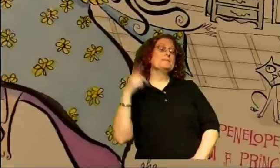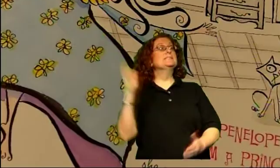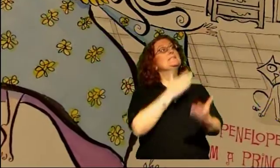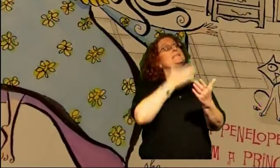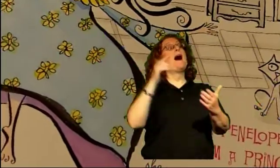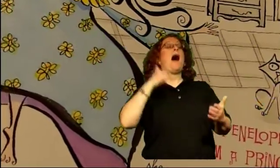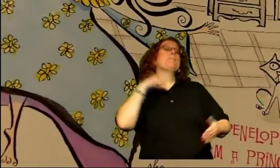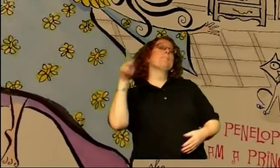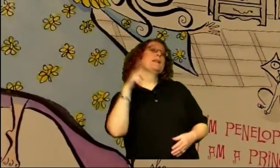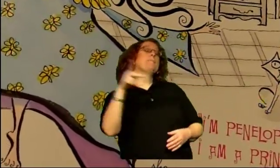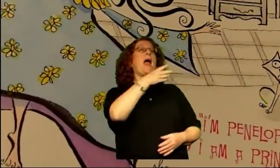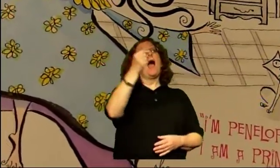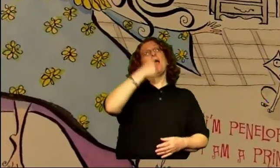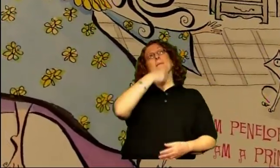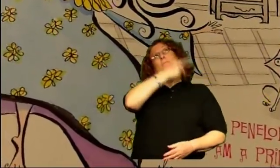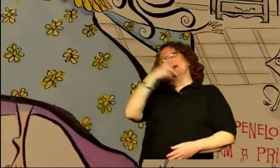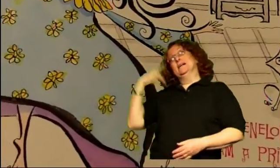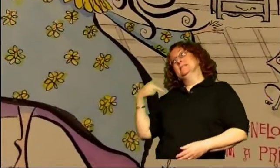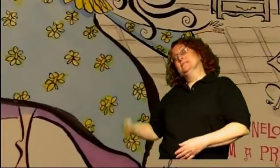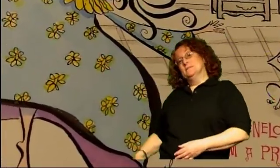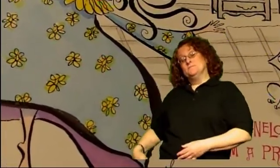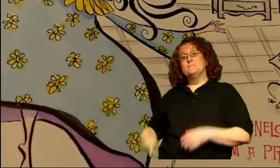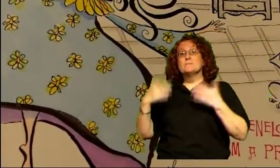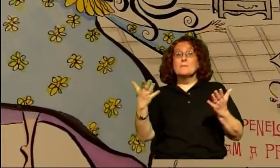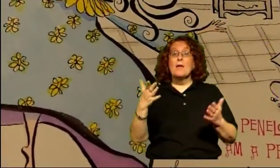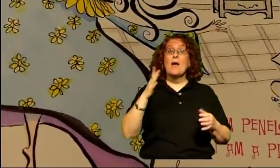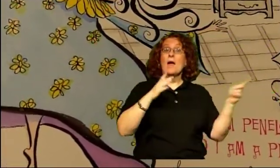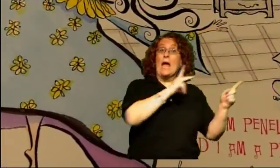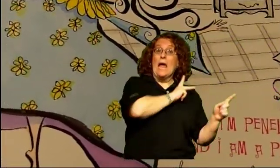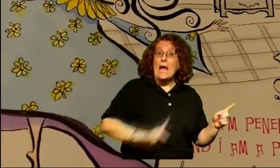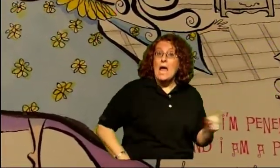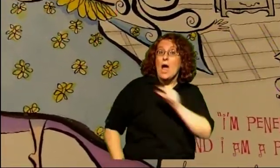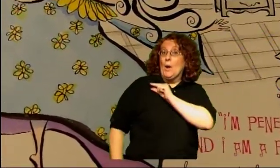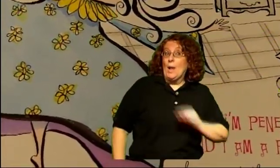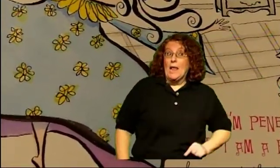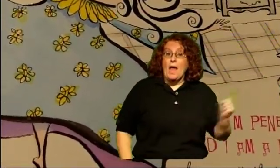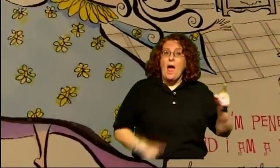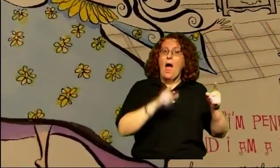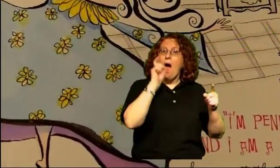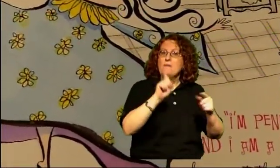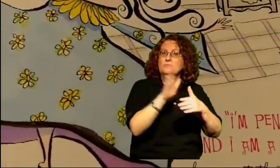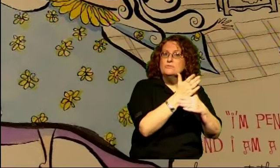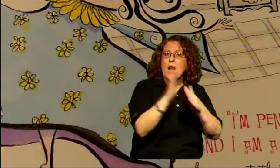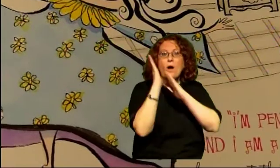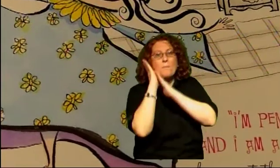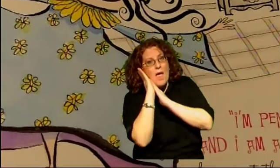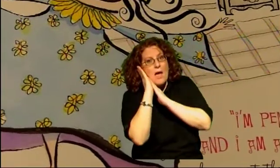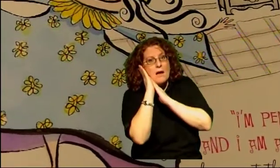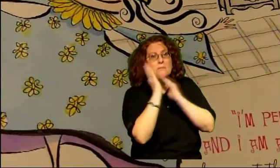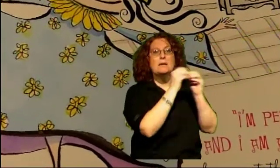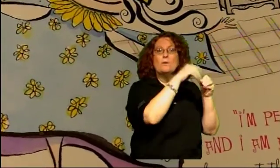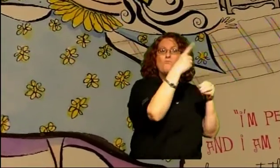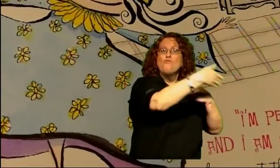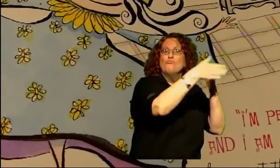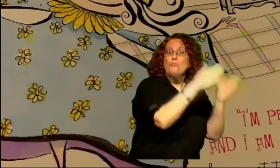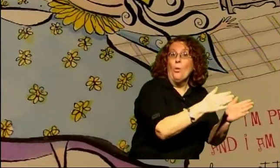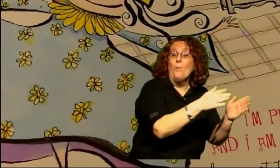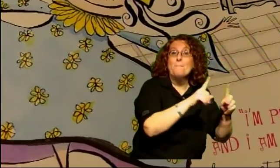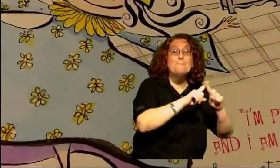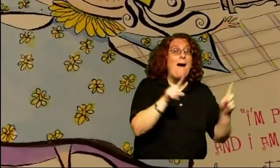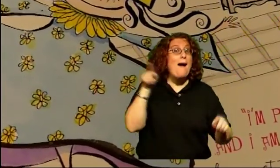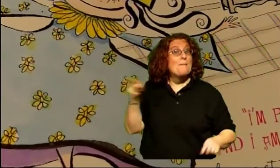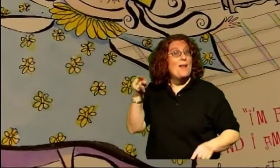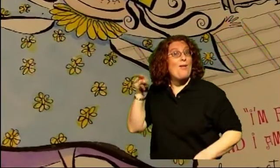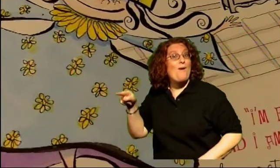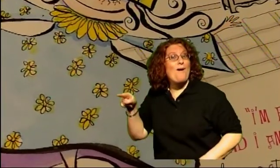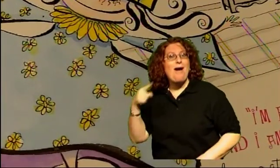"I'm Penelope, and I am a princess," she sang at the top of her lungs. The king and the queen had to share a room and a